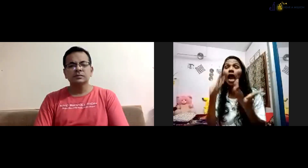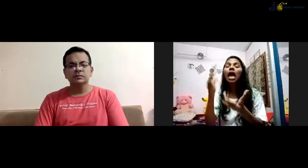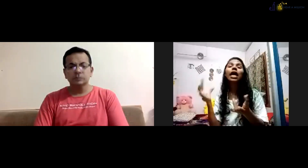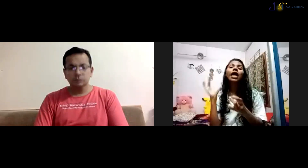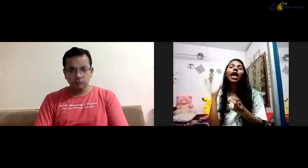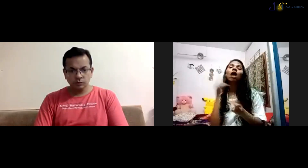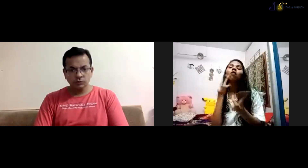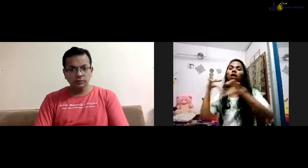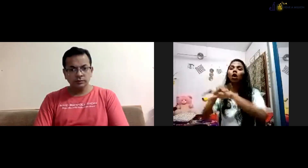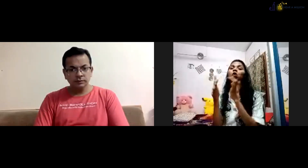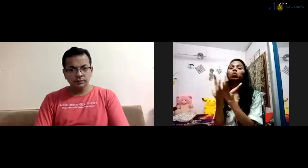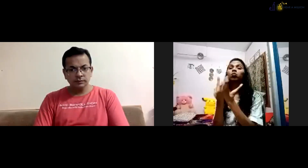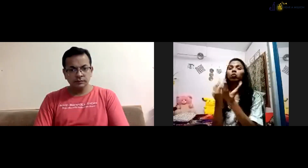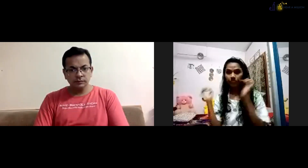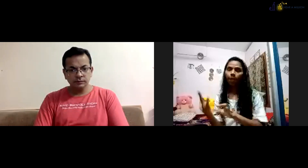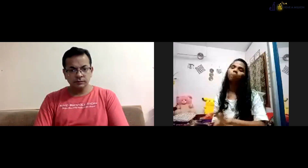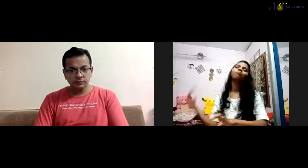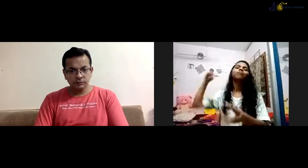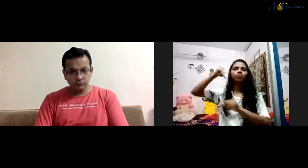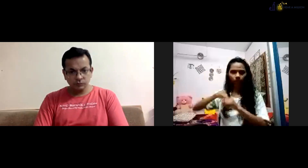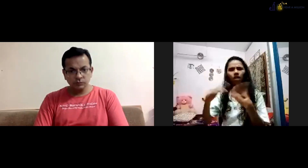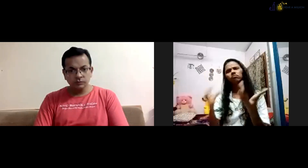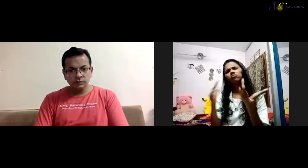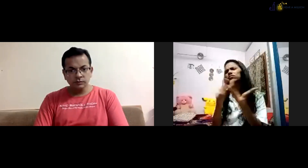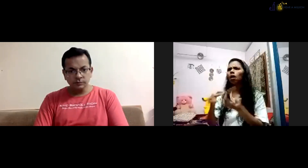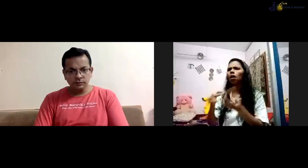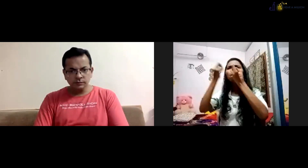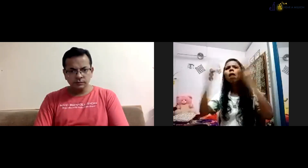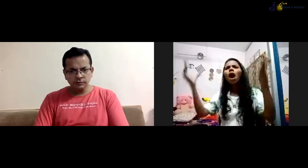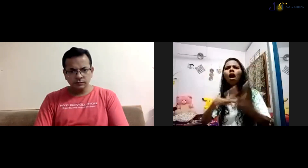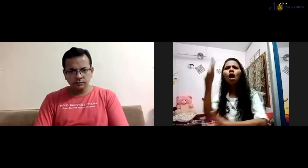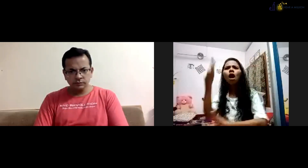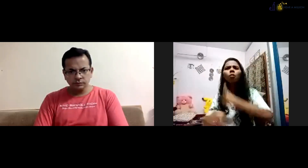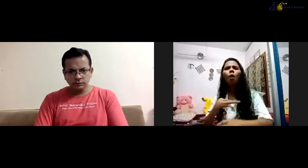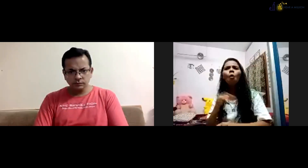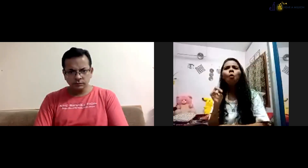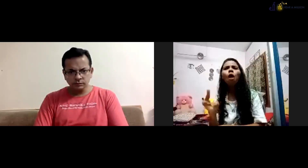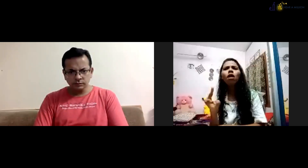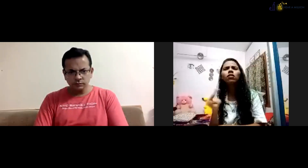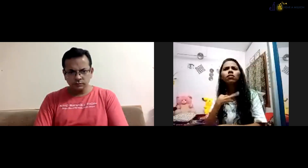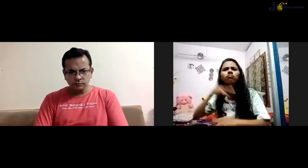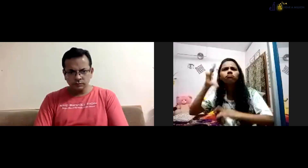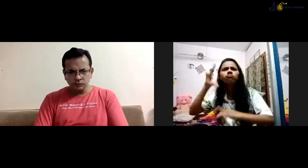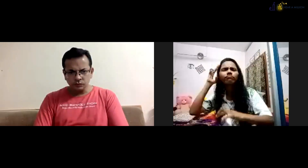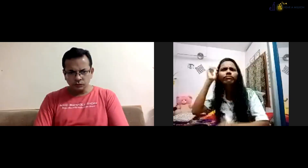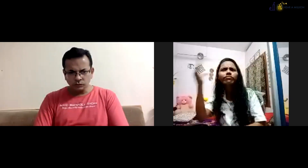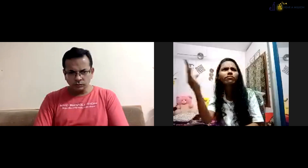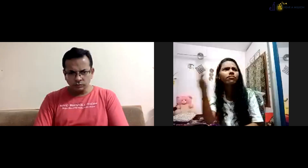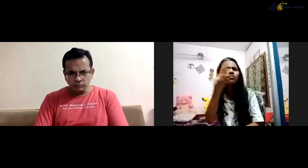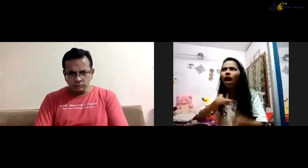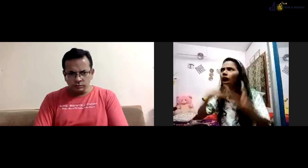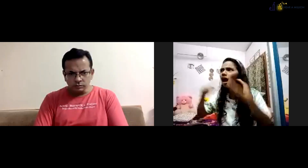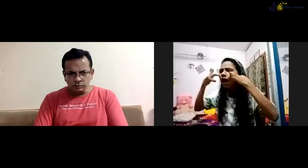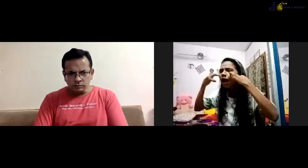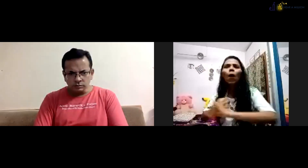is a disability, how the people are born. So then, when I studied along with the deaf people, I was still facing lot of people